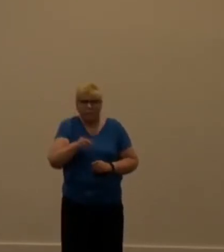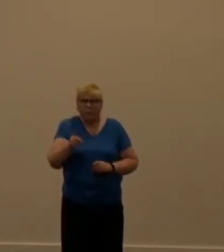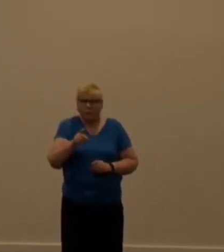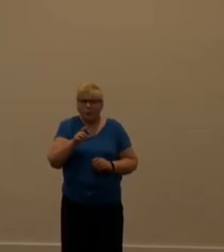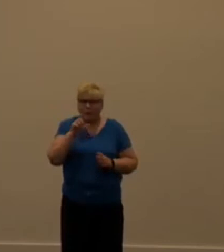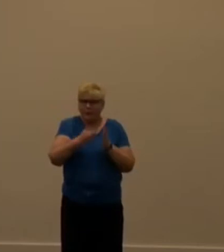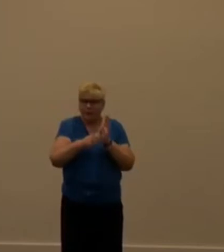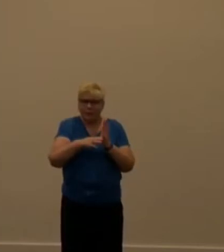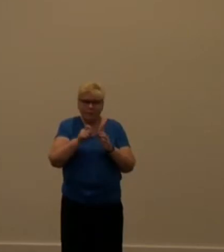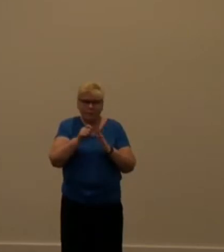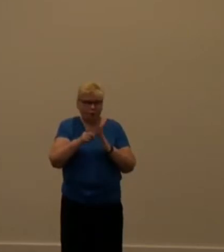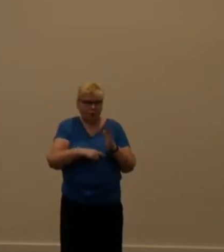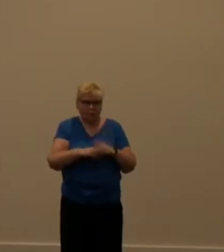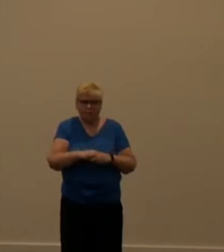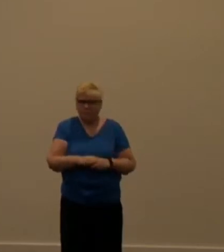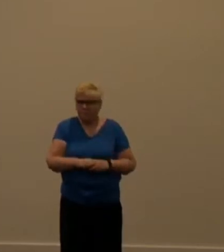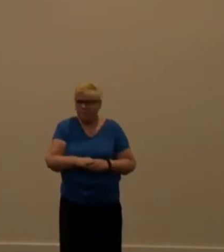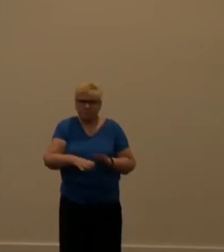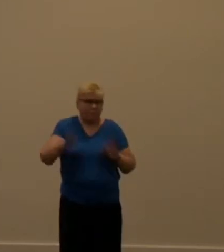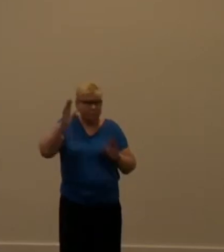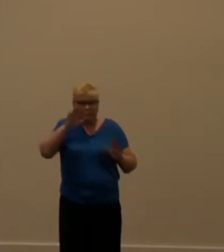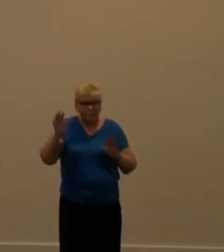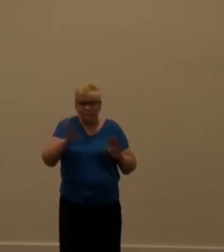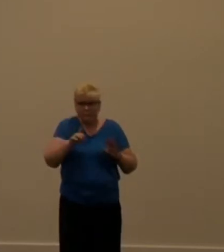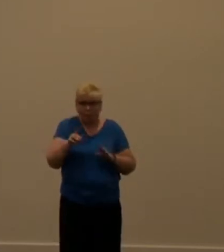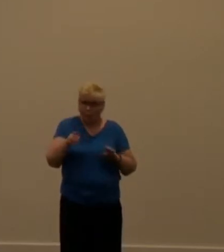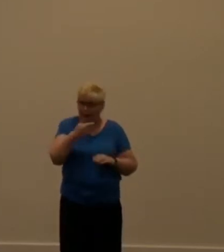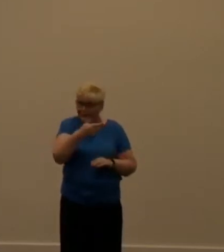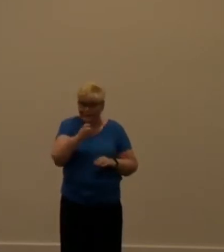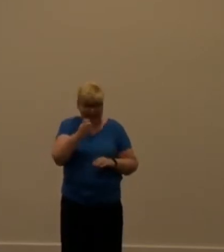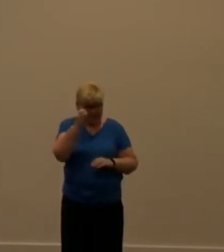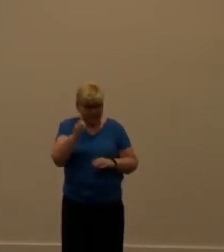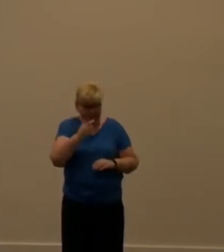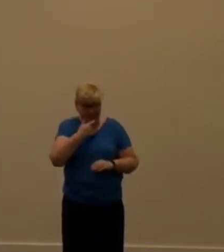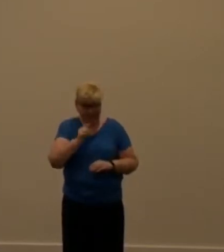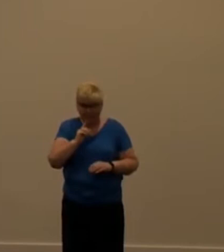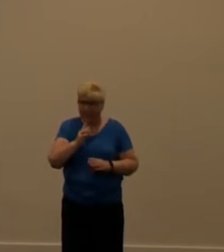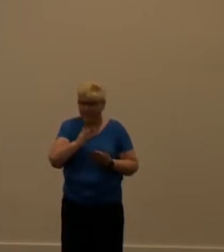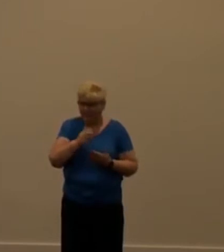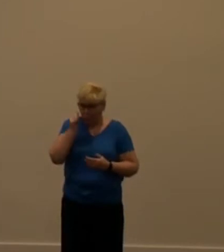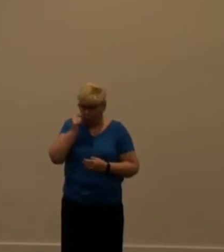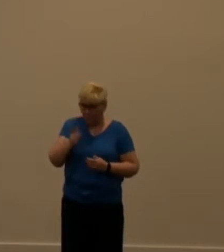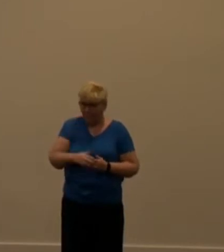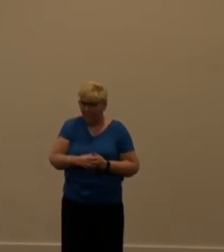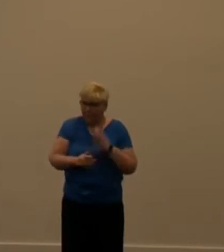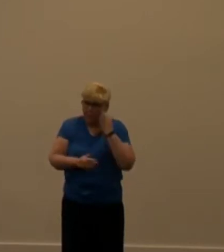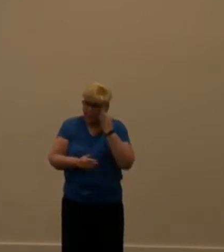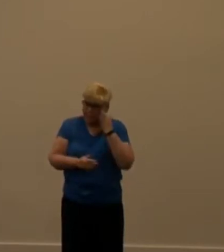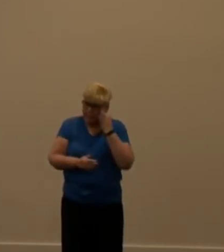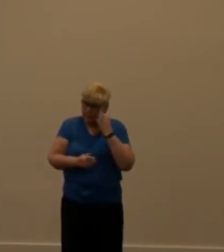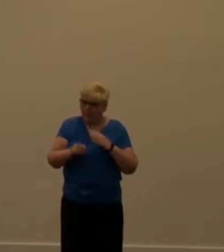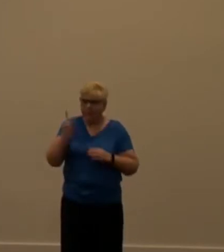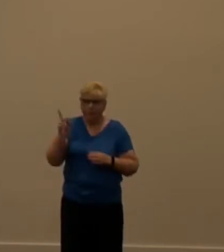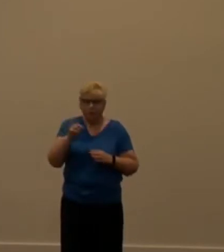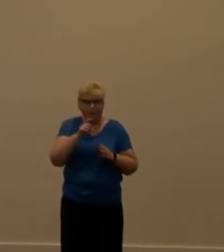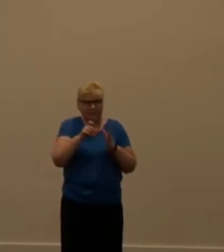CRM project? Show hand. See? 90% of people who actually attend know that. And that's actually the